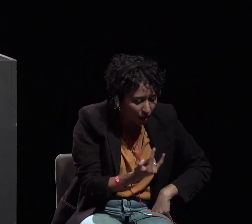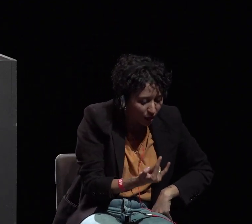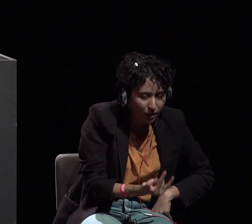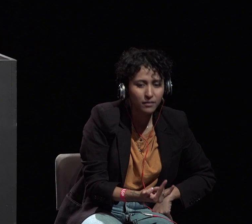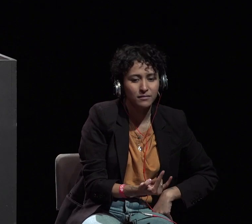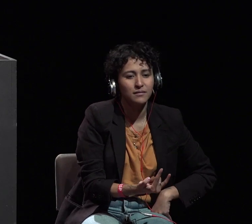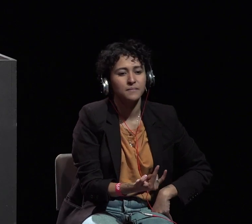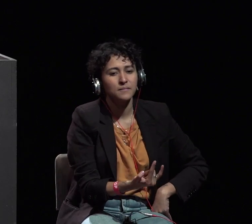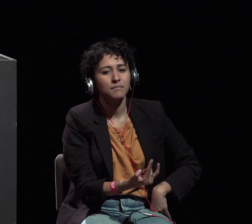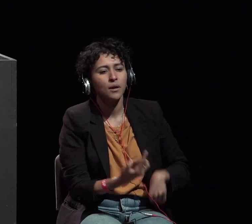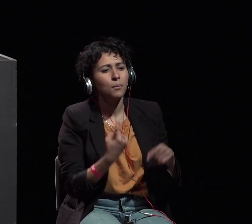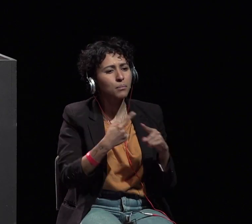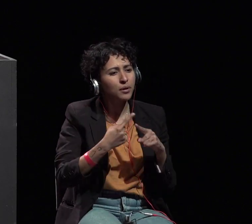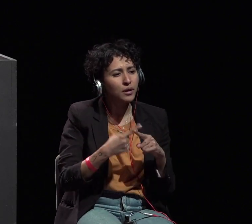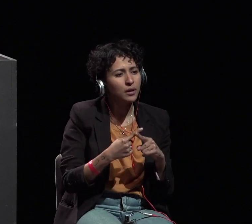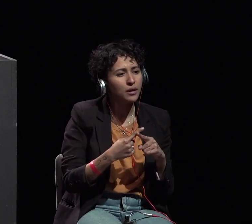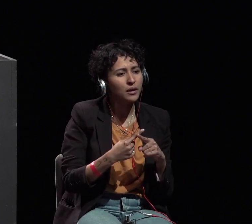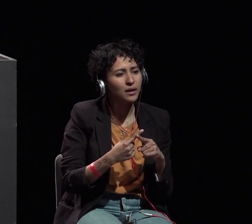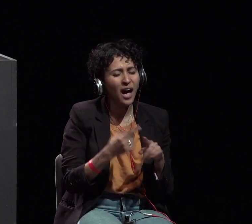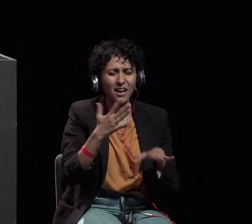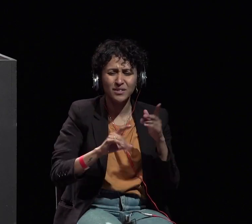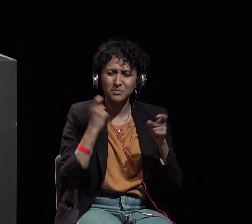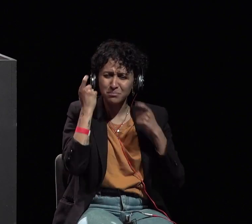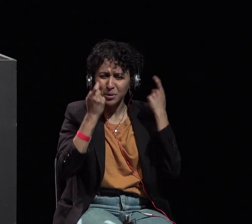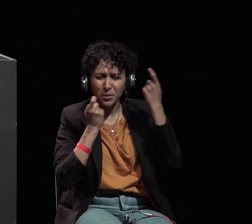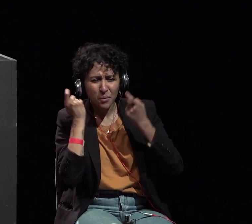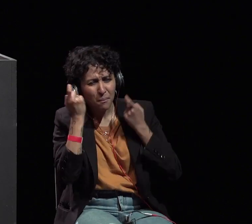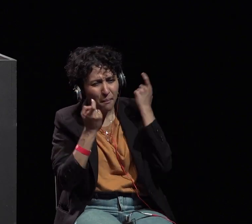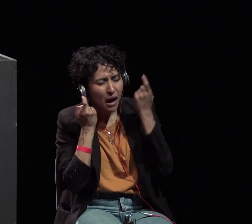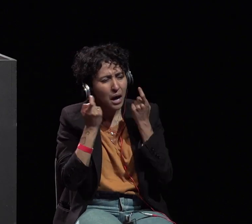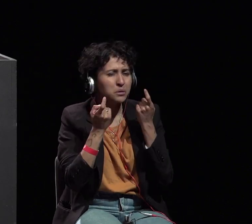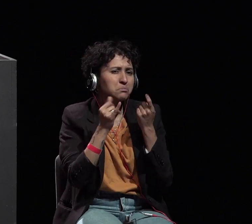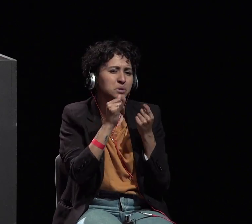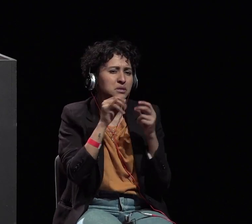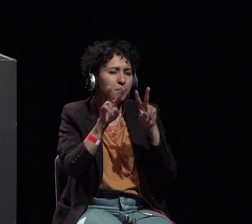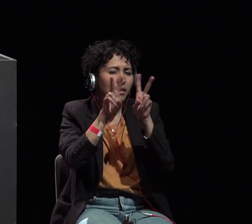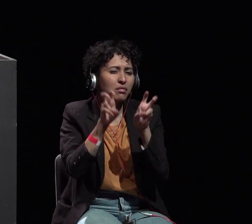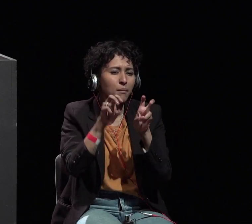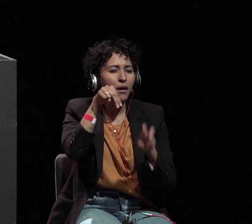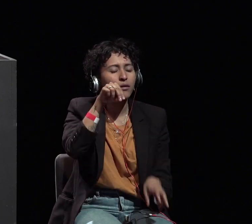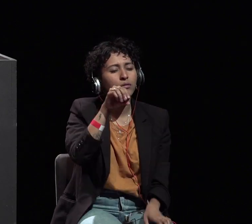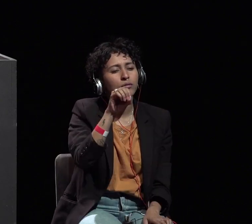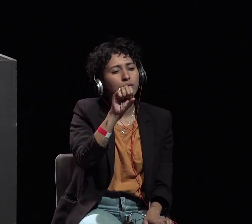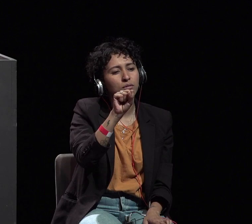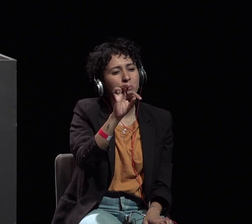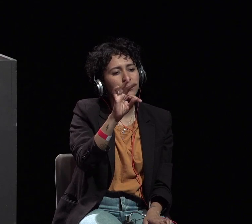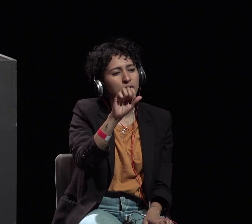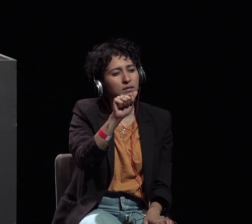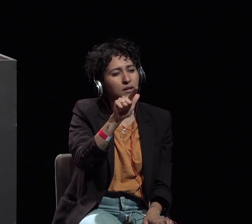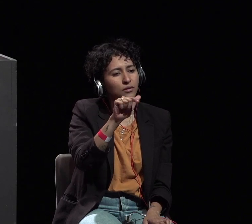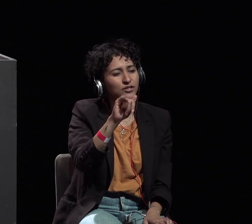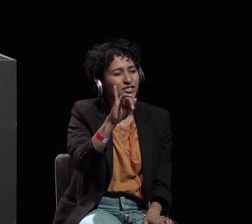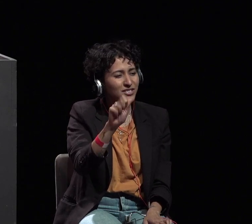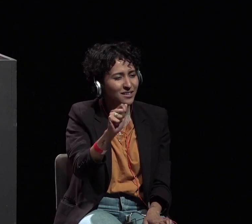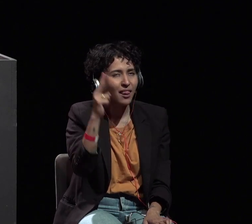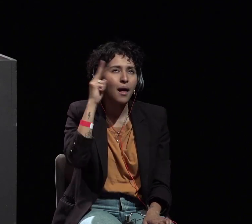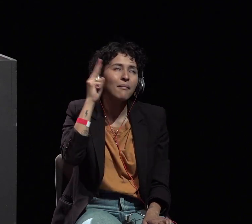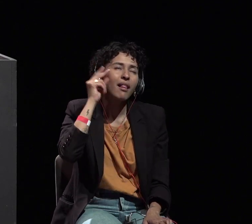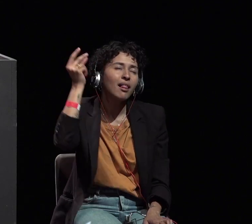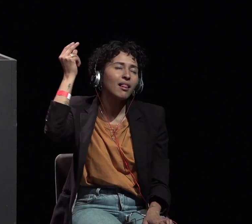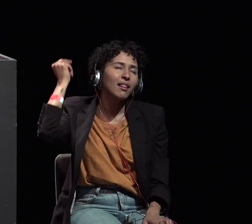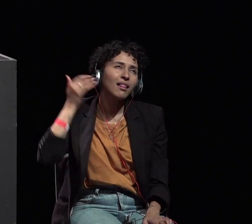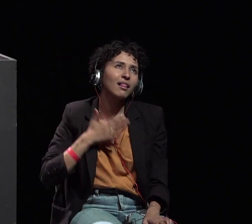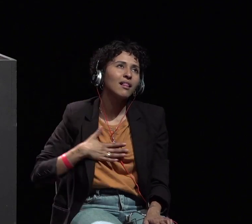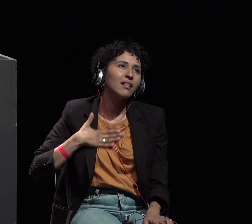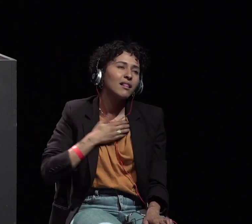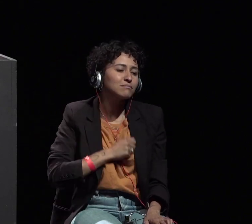from the Lyceum's catalog that were the least systematic, the most nonsensical. And we also chose to anchor the space with a quotation that we felt was most indicative